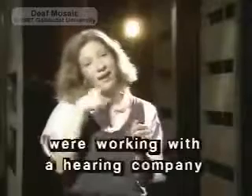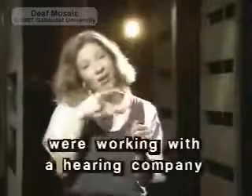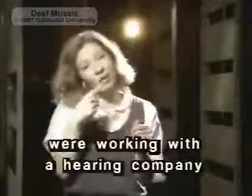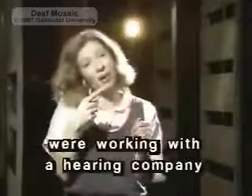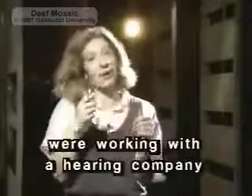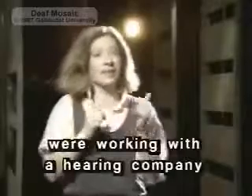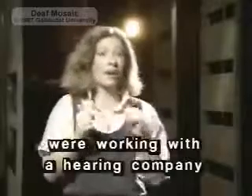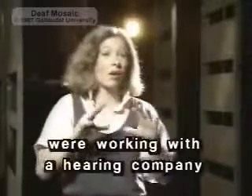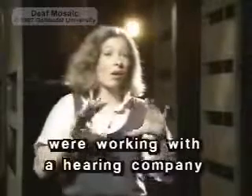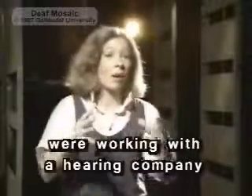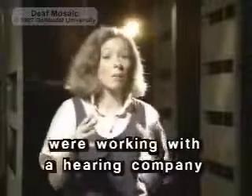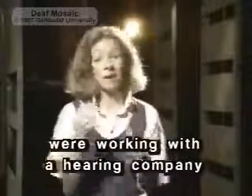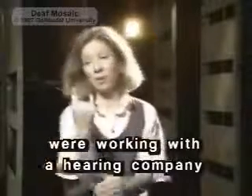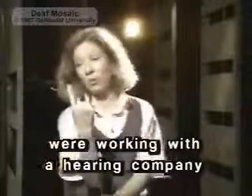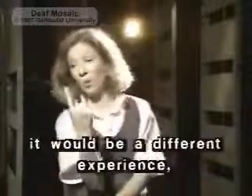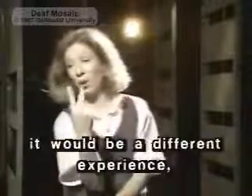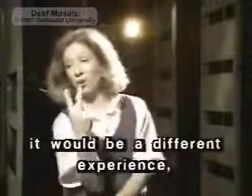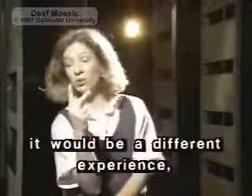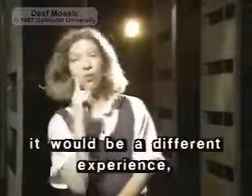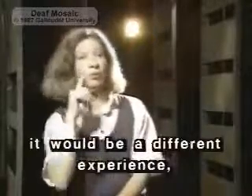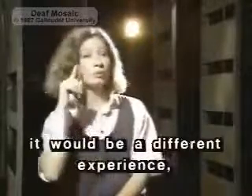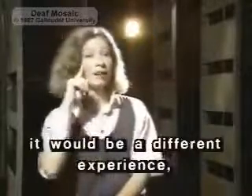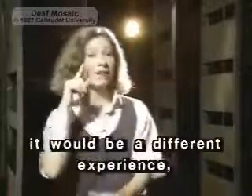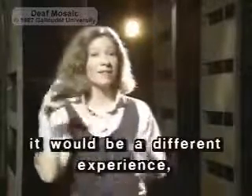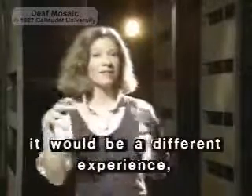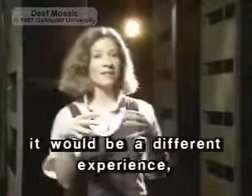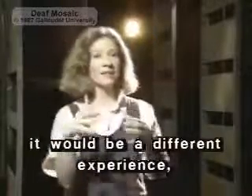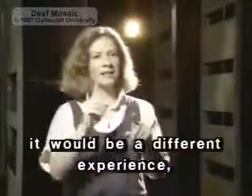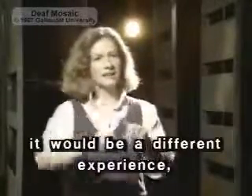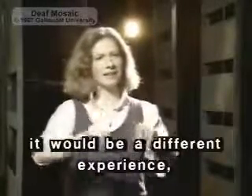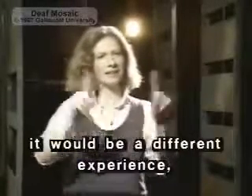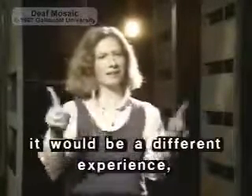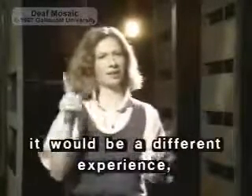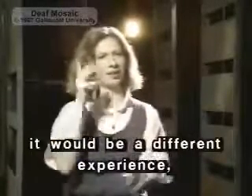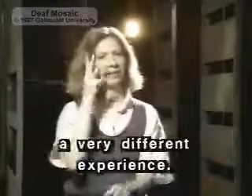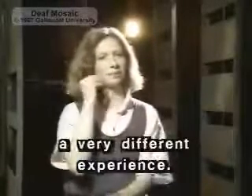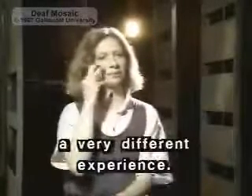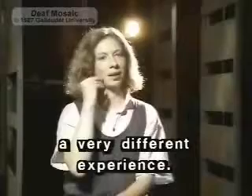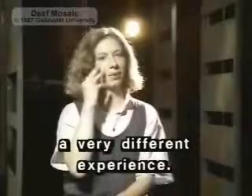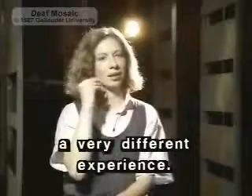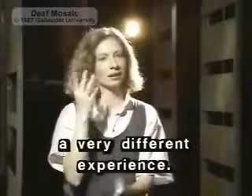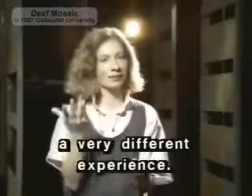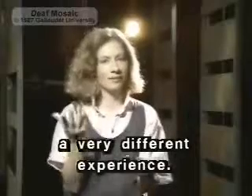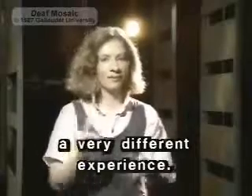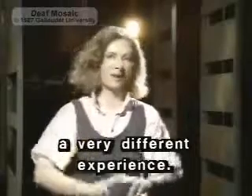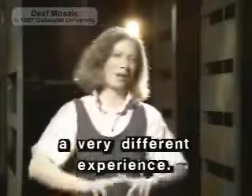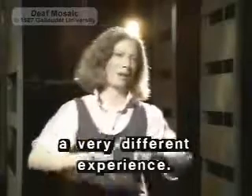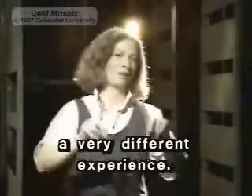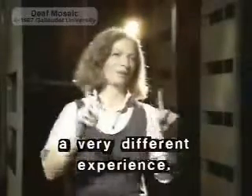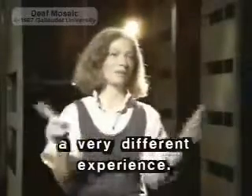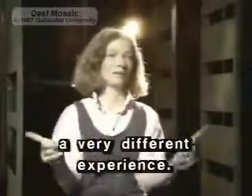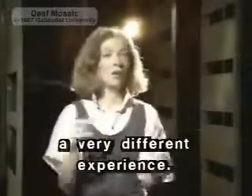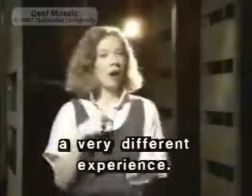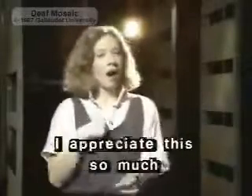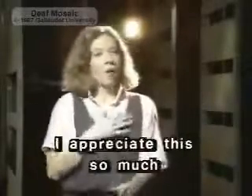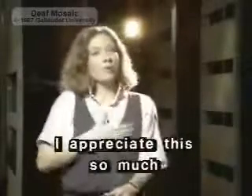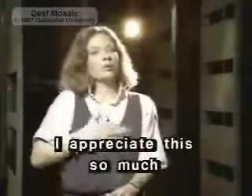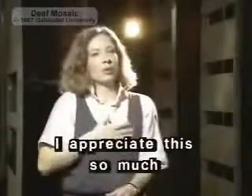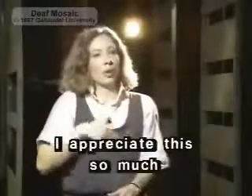working with a hearing company, it would be a different experience. A very different experience. I appreciate this